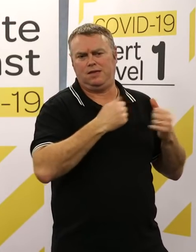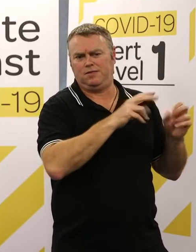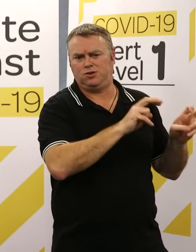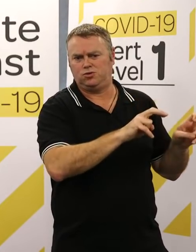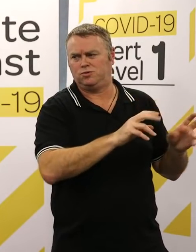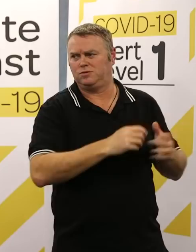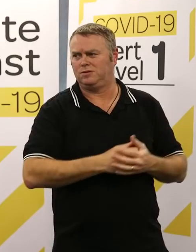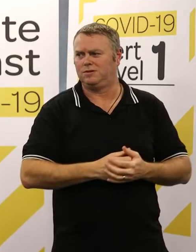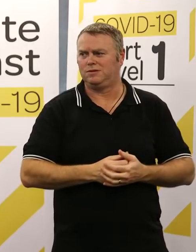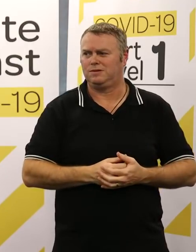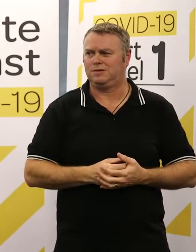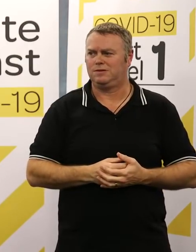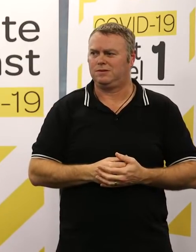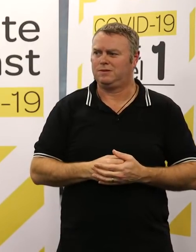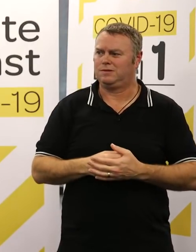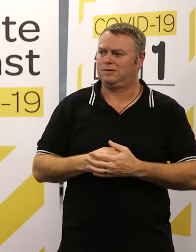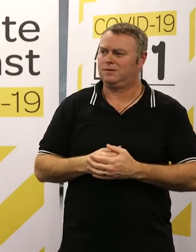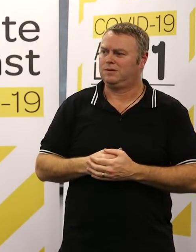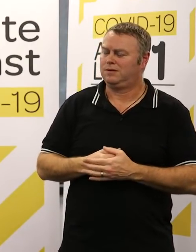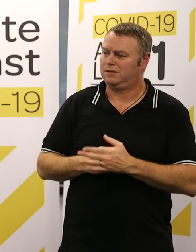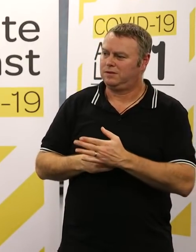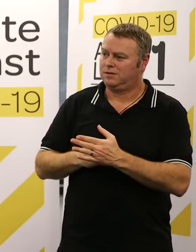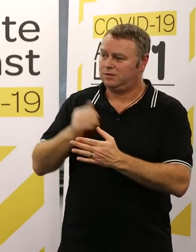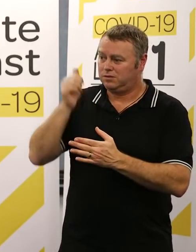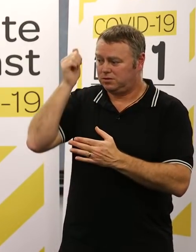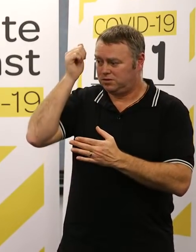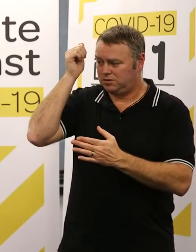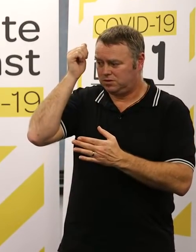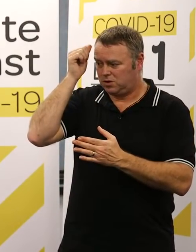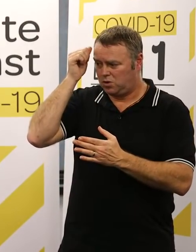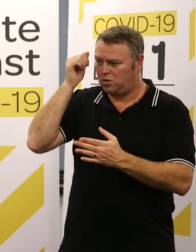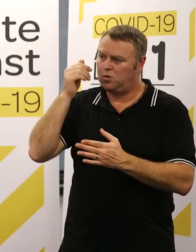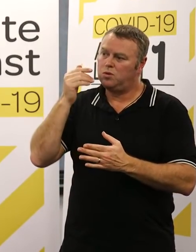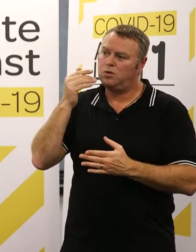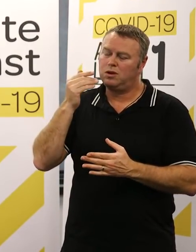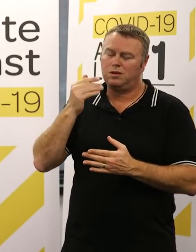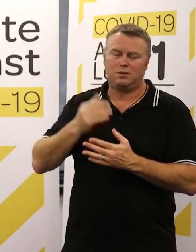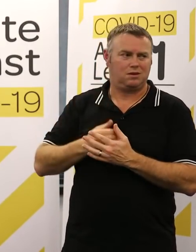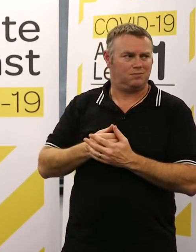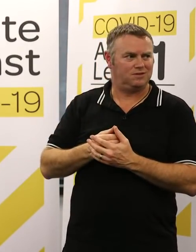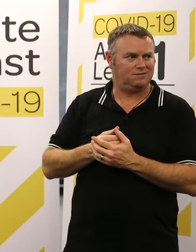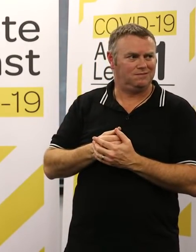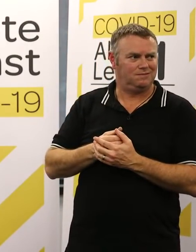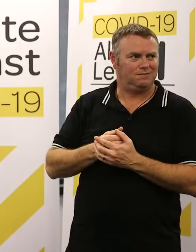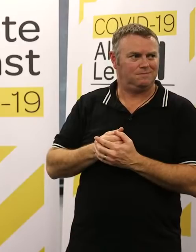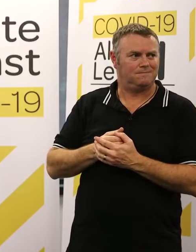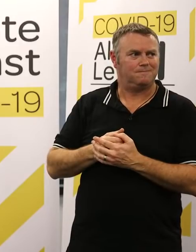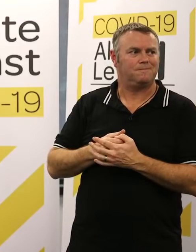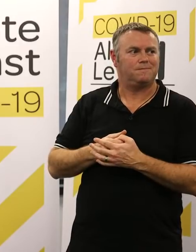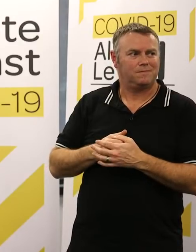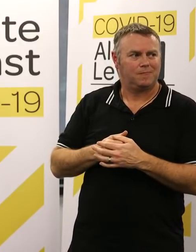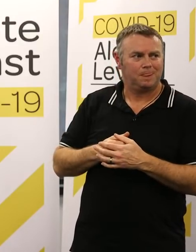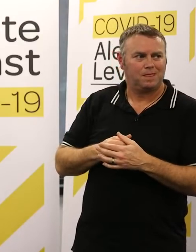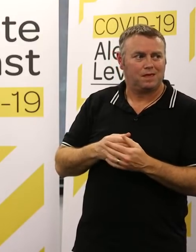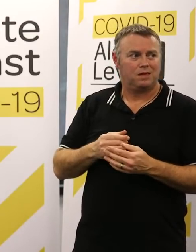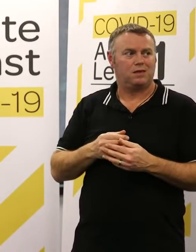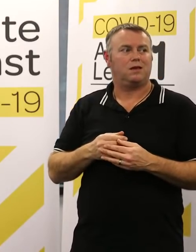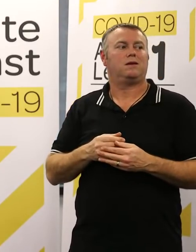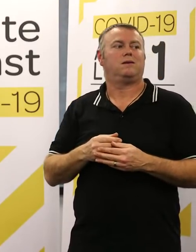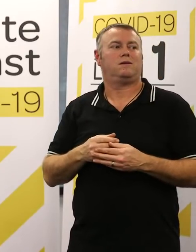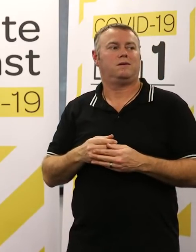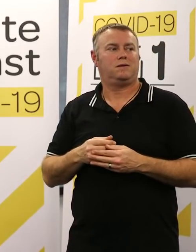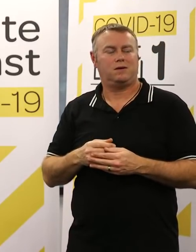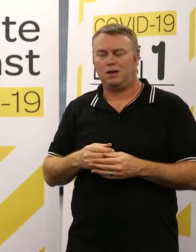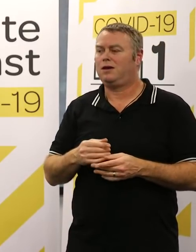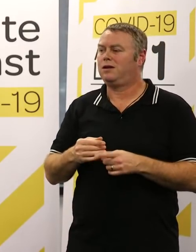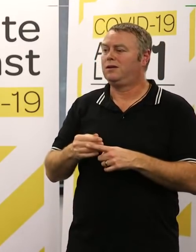be reinstated, or if it even will be? It's an active discussion, and we are looking at what we would need to have in place to be able